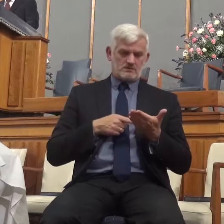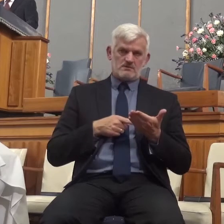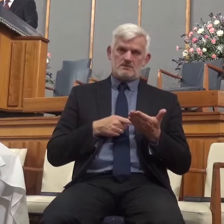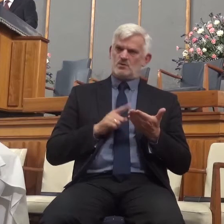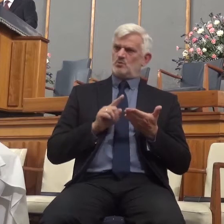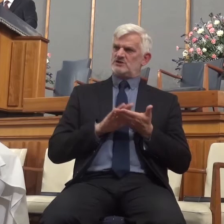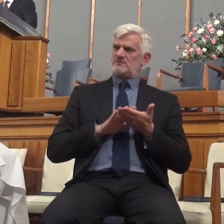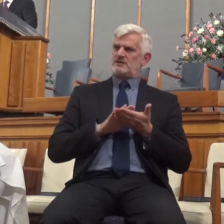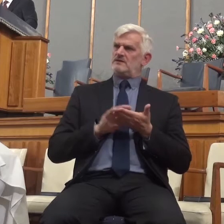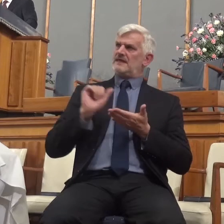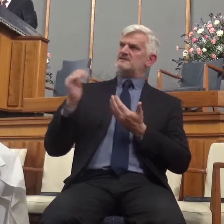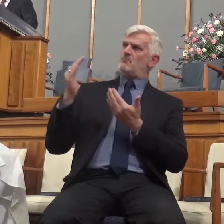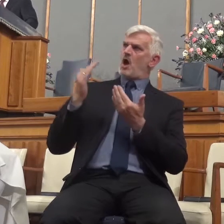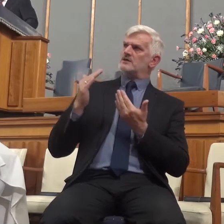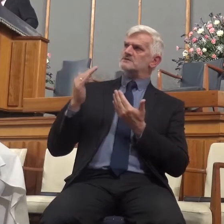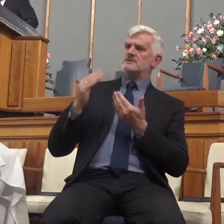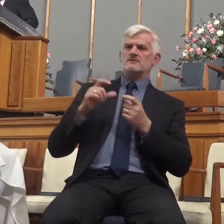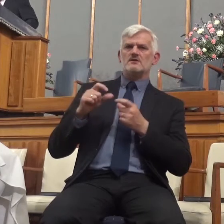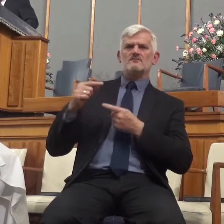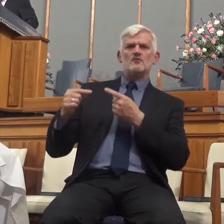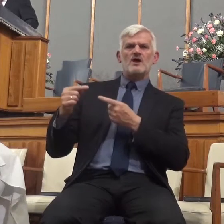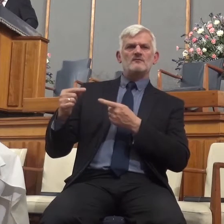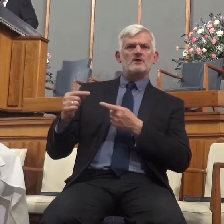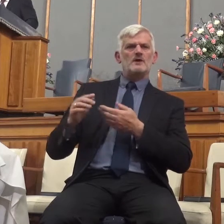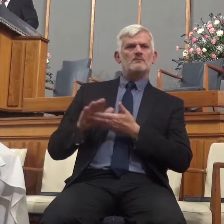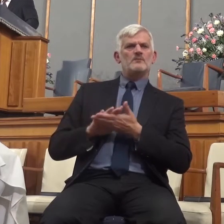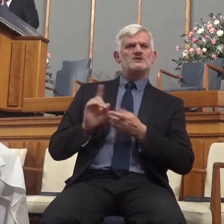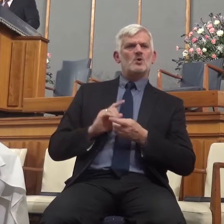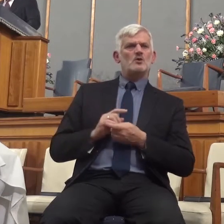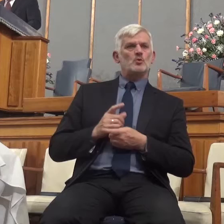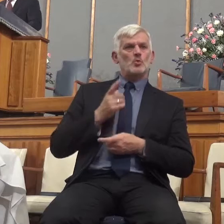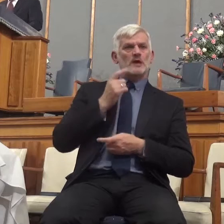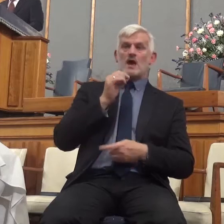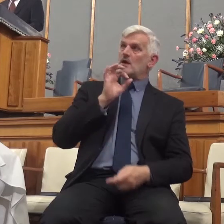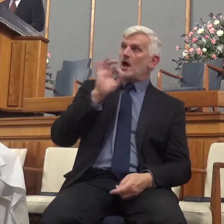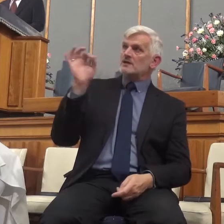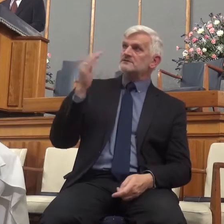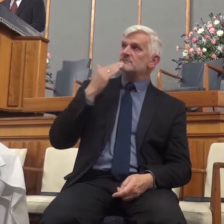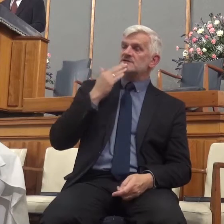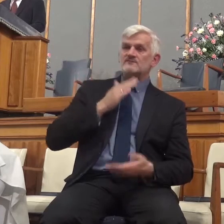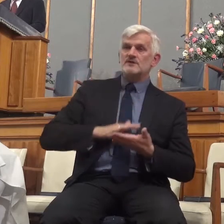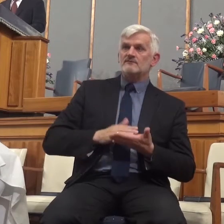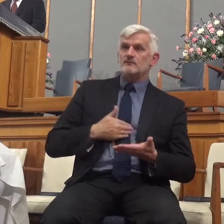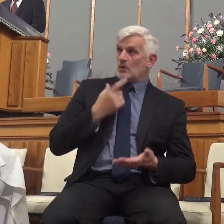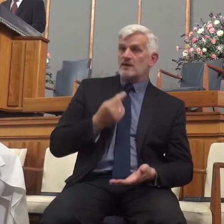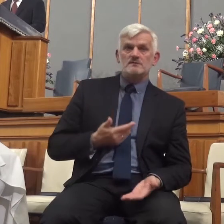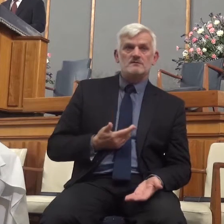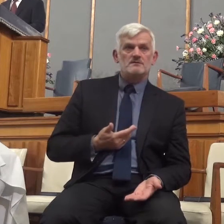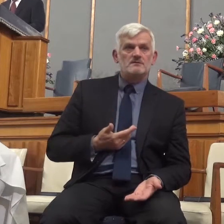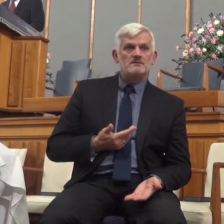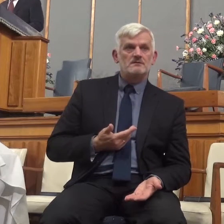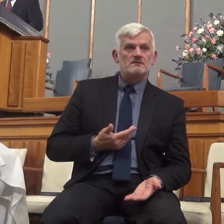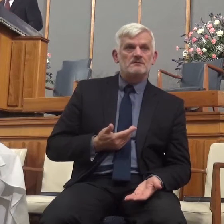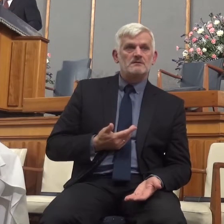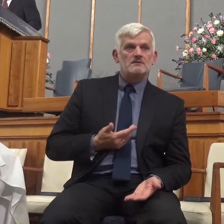open. We can tell him our faults. We can repent before him.